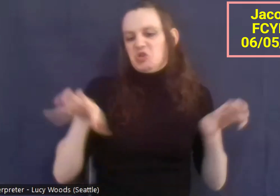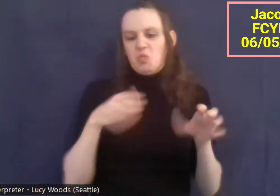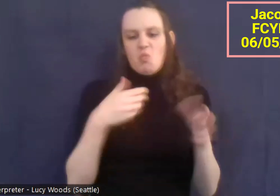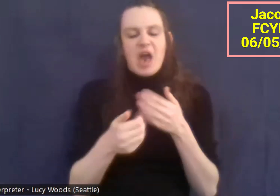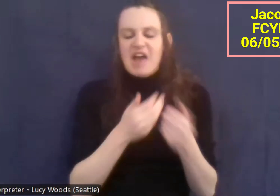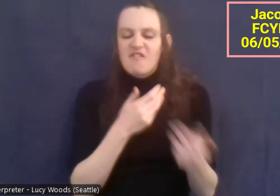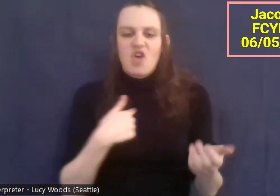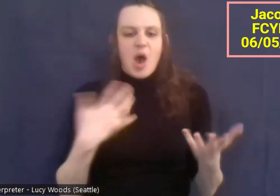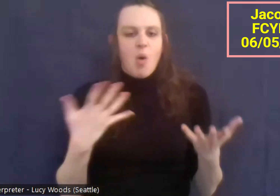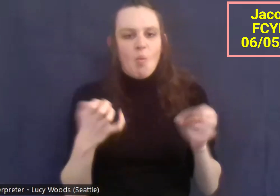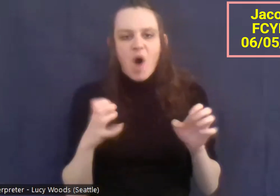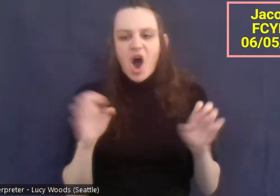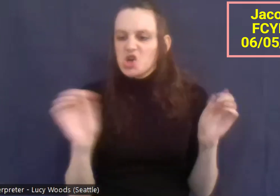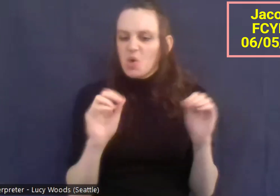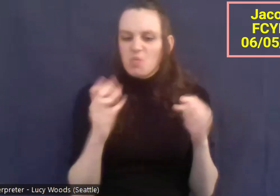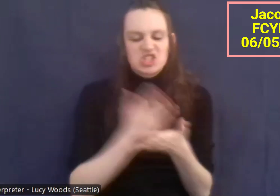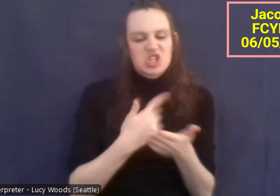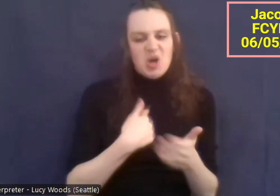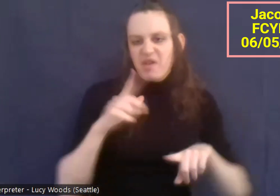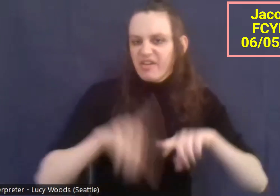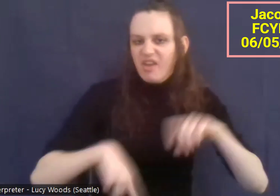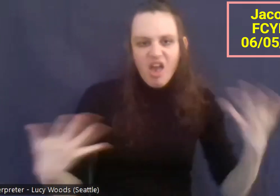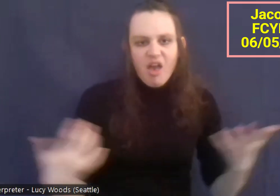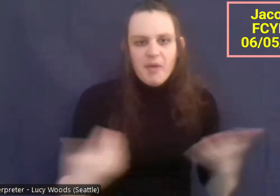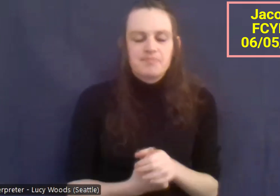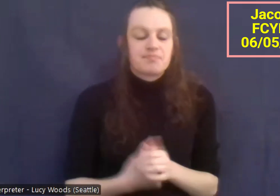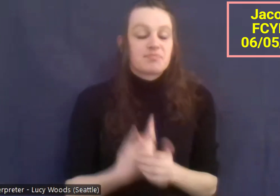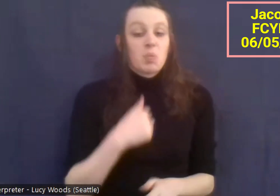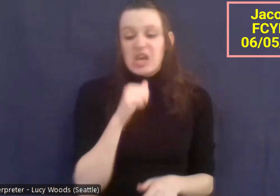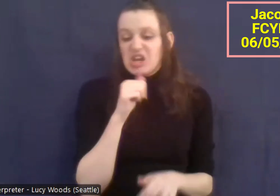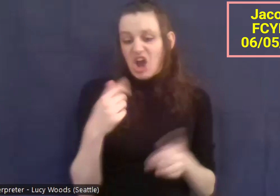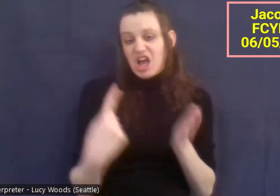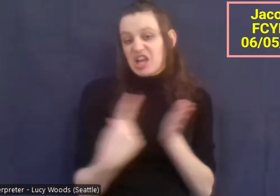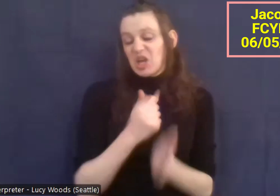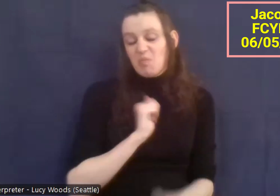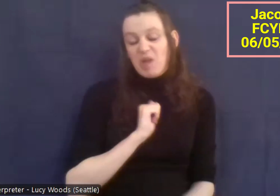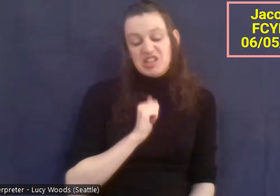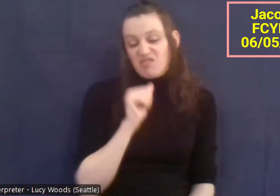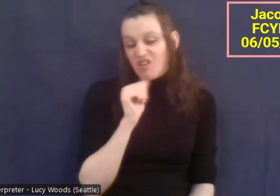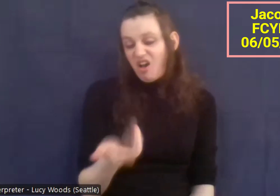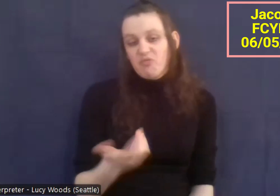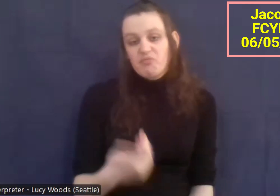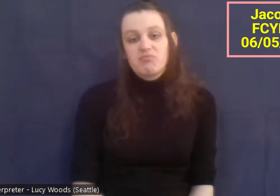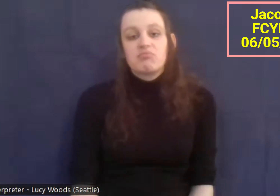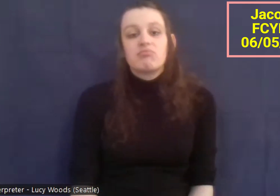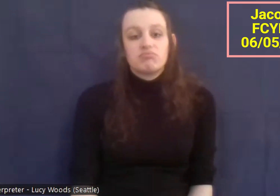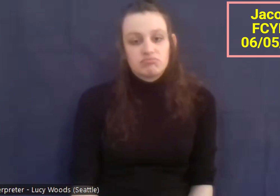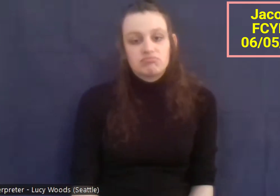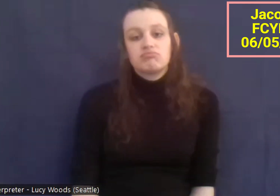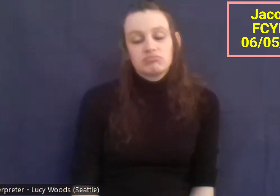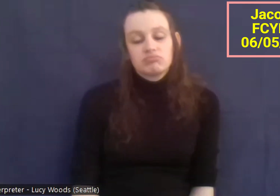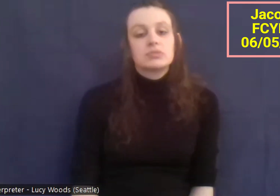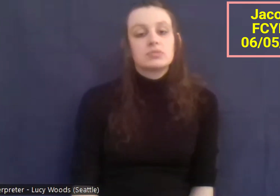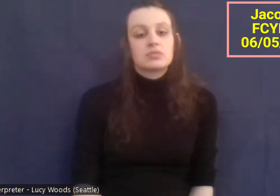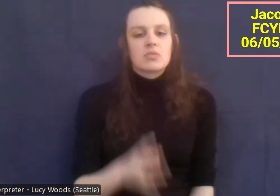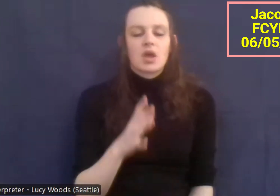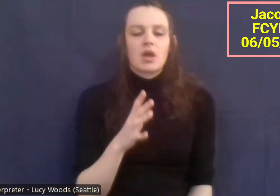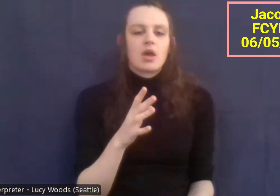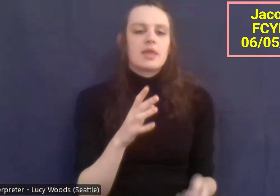me. And I didn't kill myself. When I talk about the second half of step